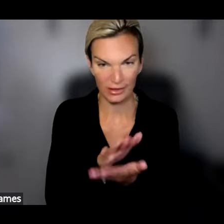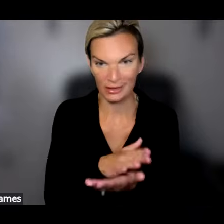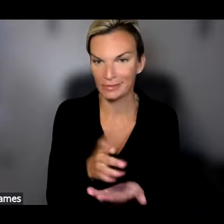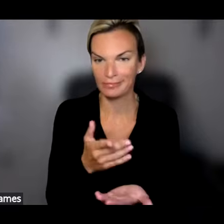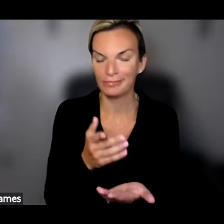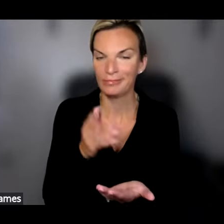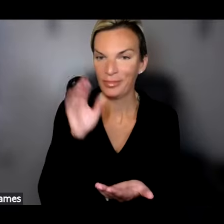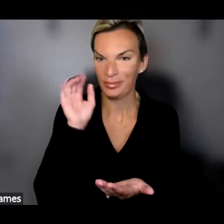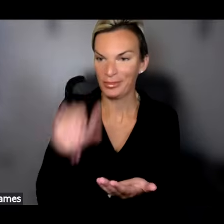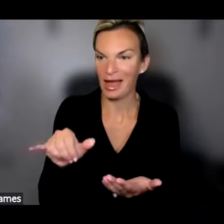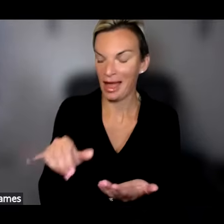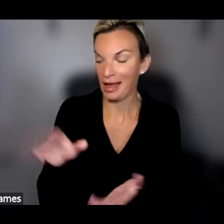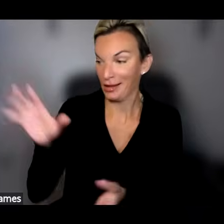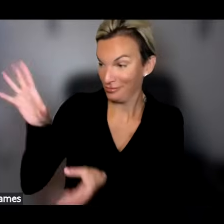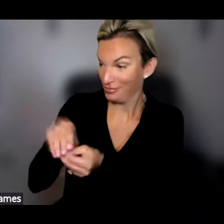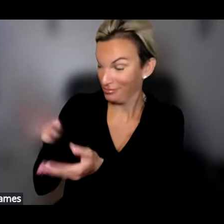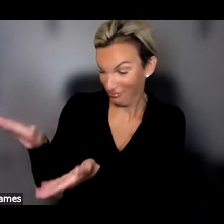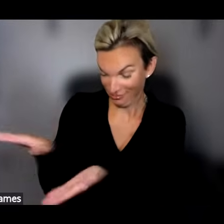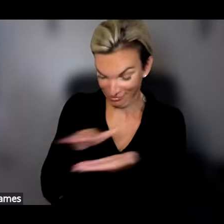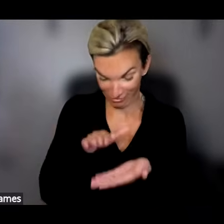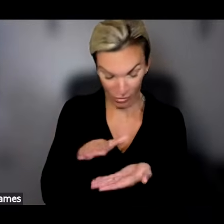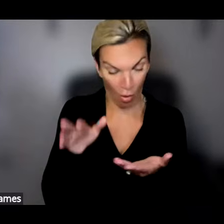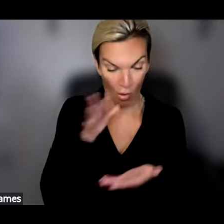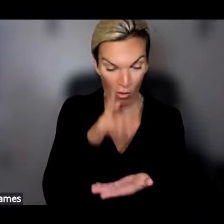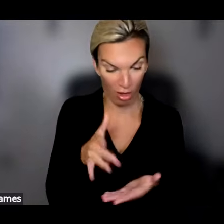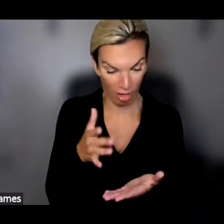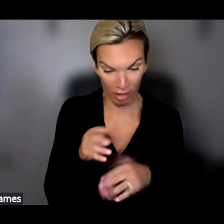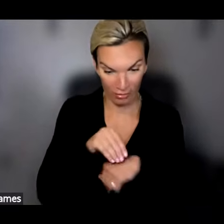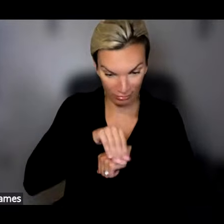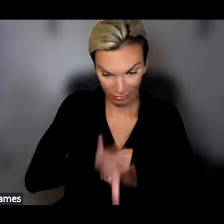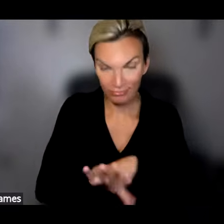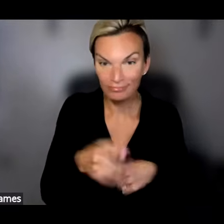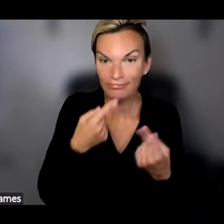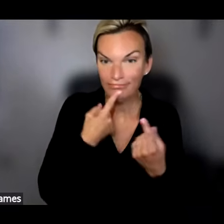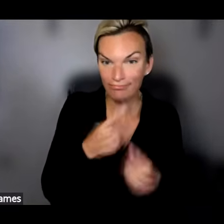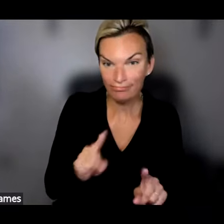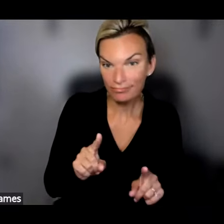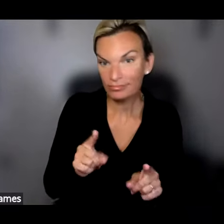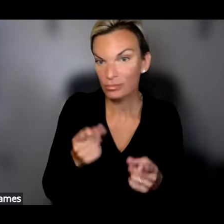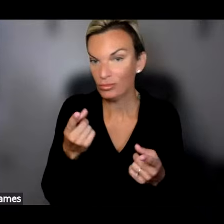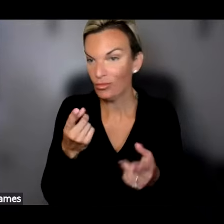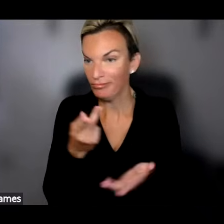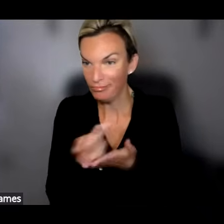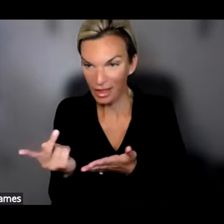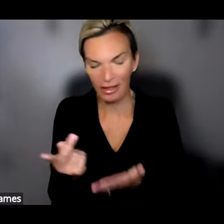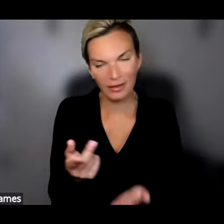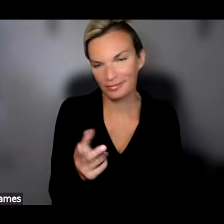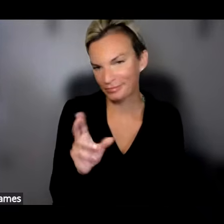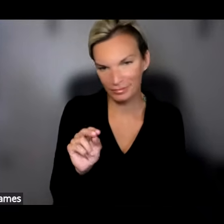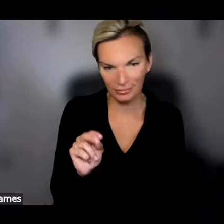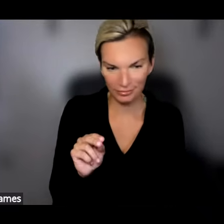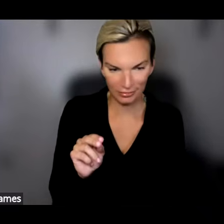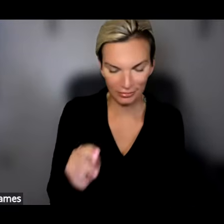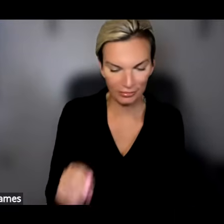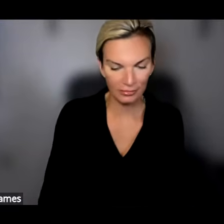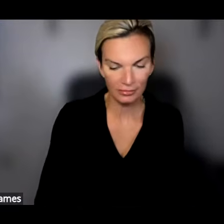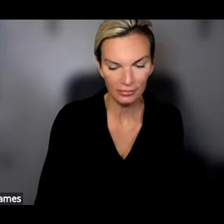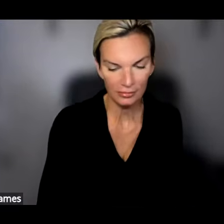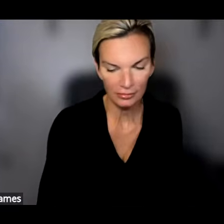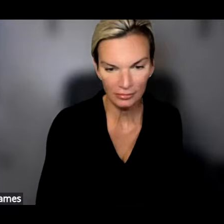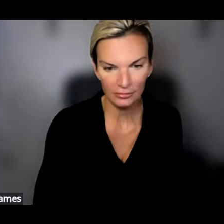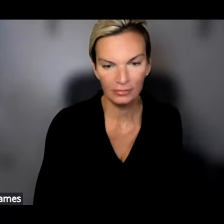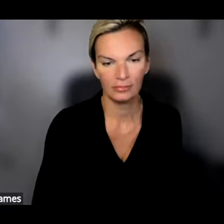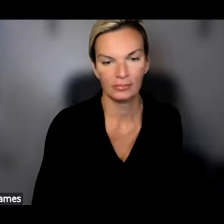so there are some sheets that Mr. Brewer mentioned that were not reflected in our staff report because we didn't